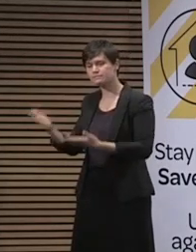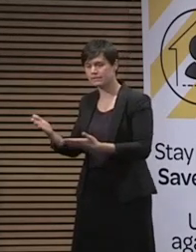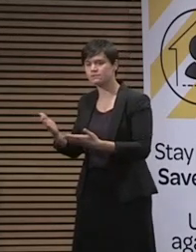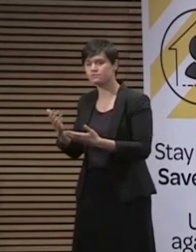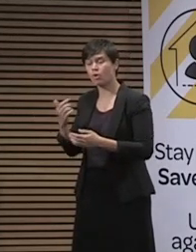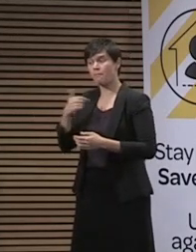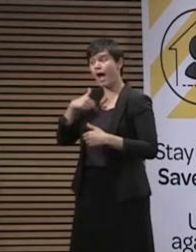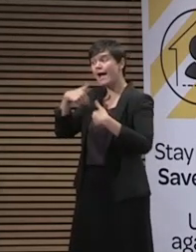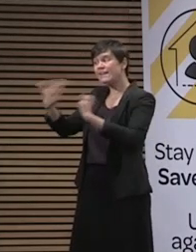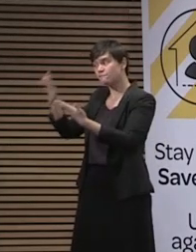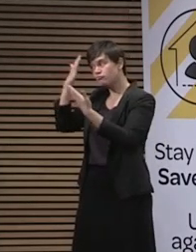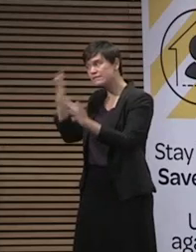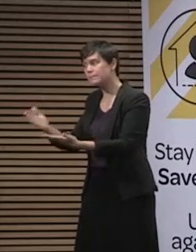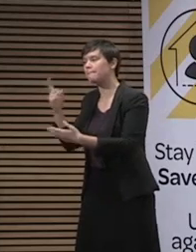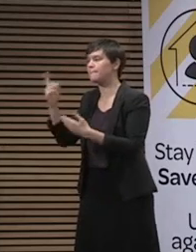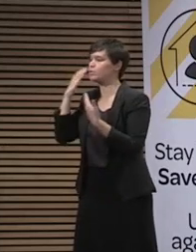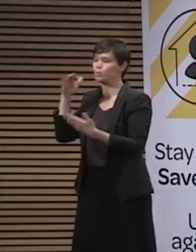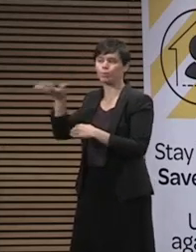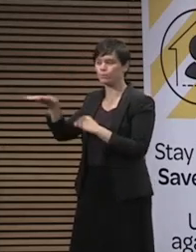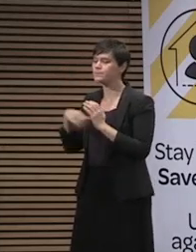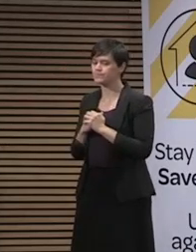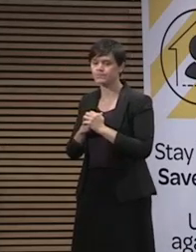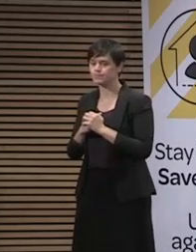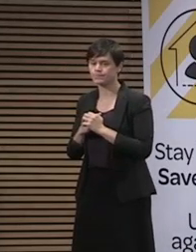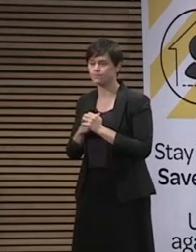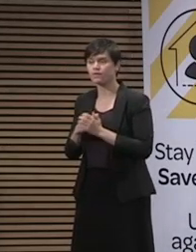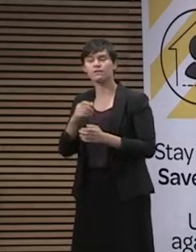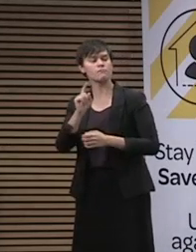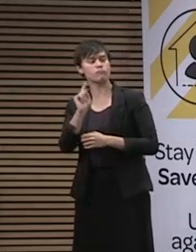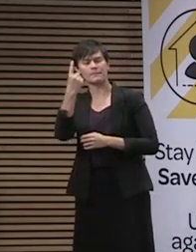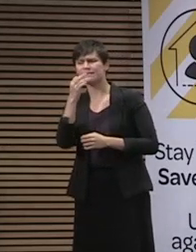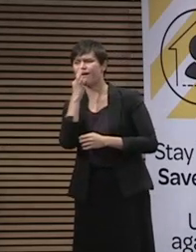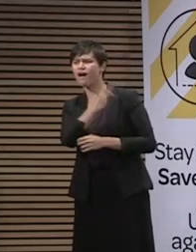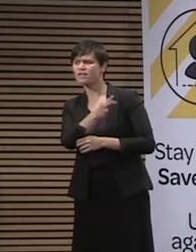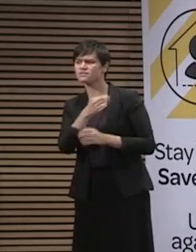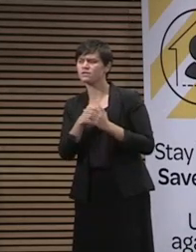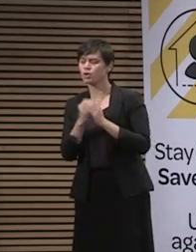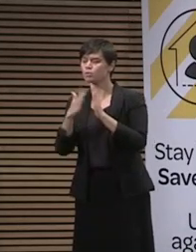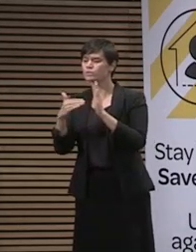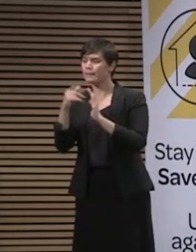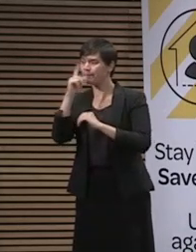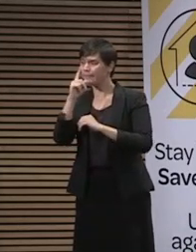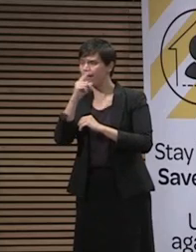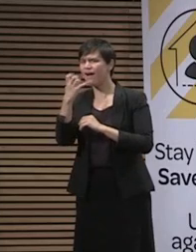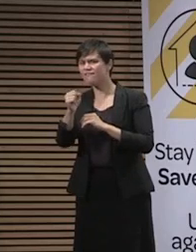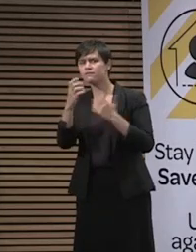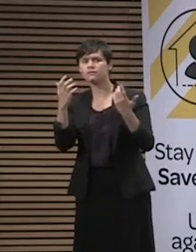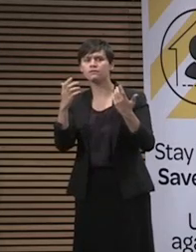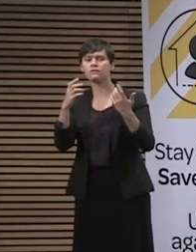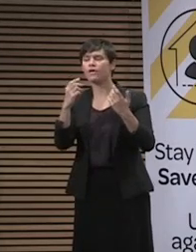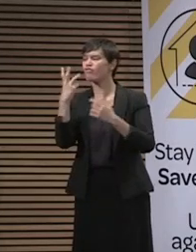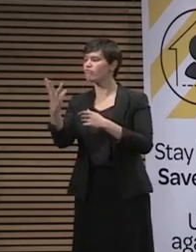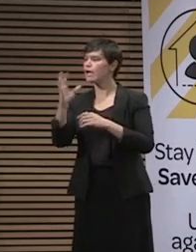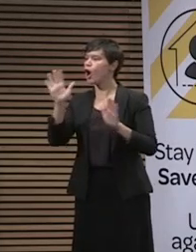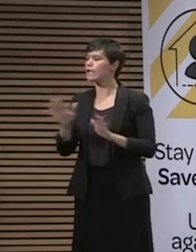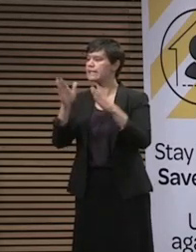on my condolences to them through this form. Prime Minister, do you have an update on the New Zealanders on cruise ships in 3 separate